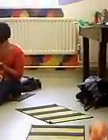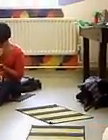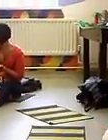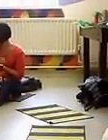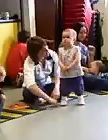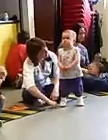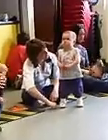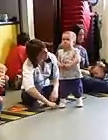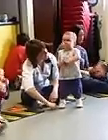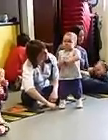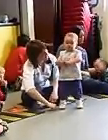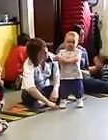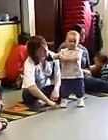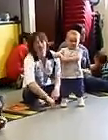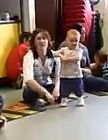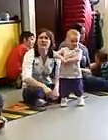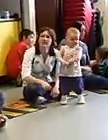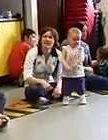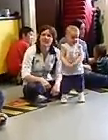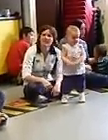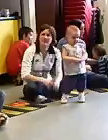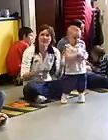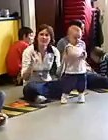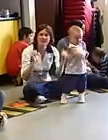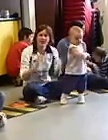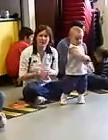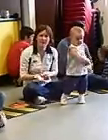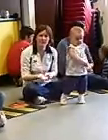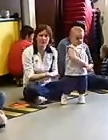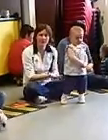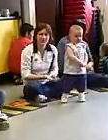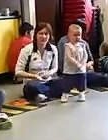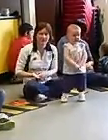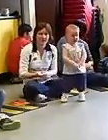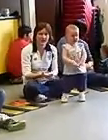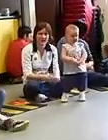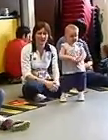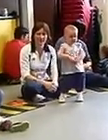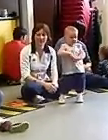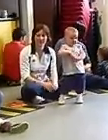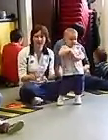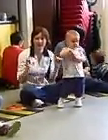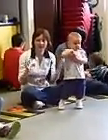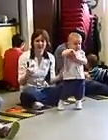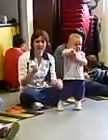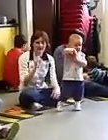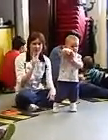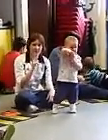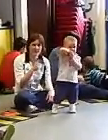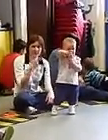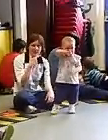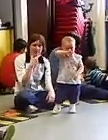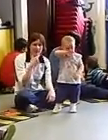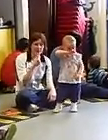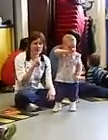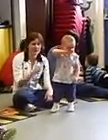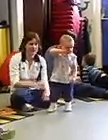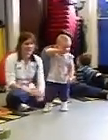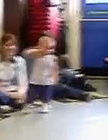While I play with my toys Play it with the girls and boys Kiss